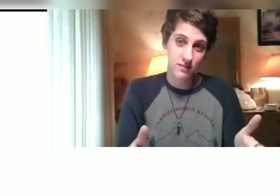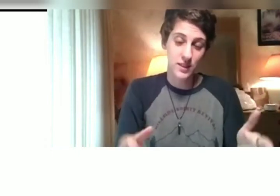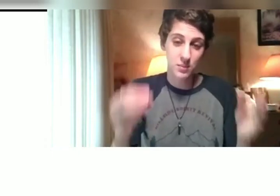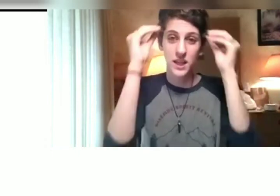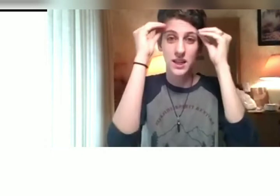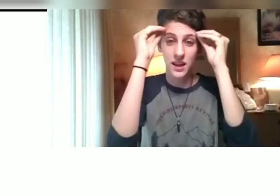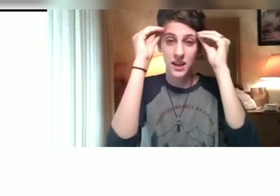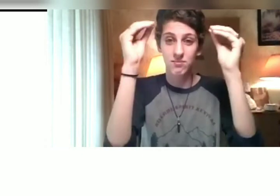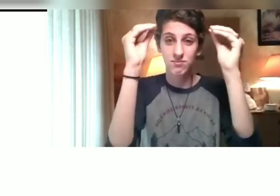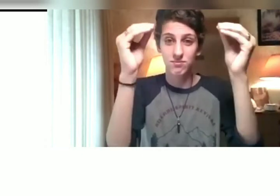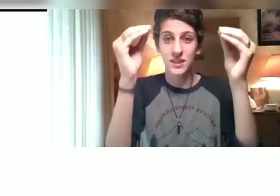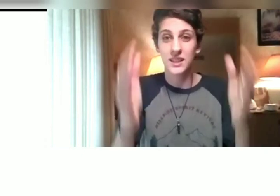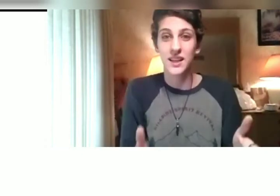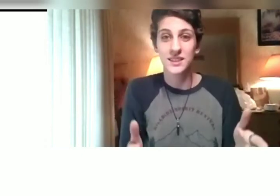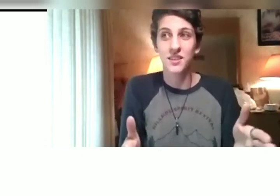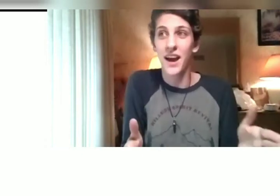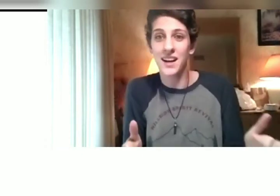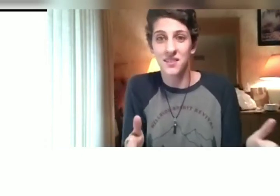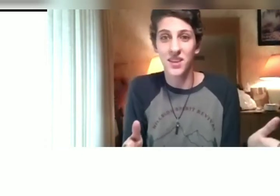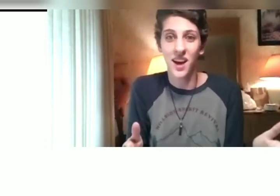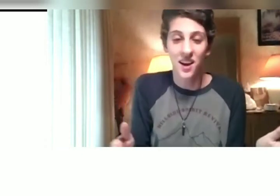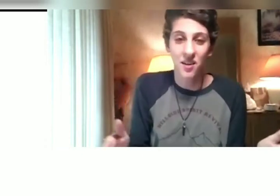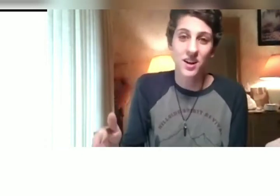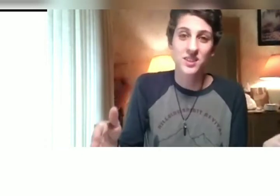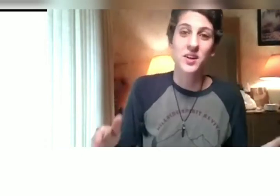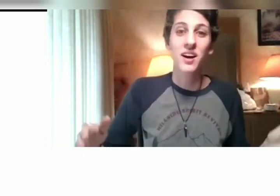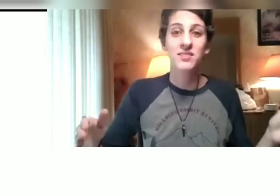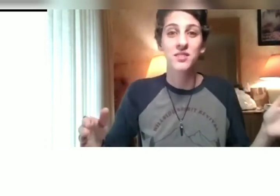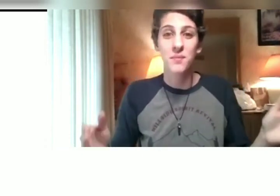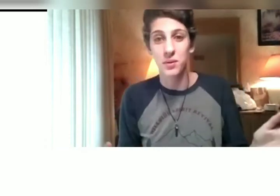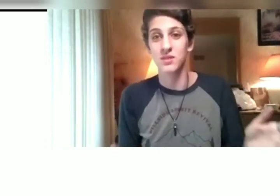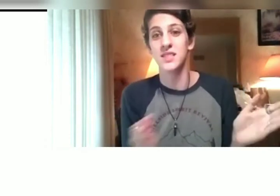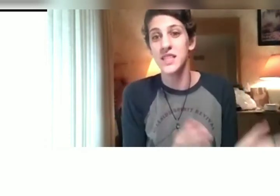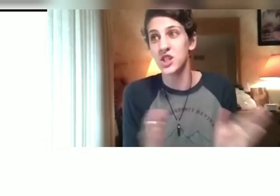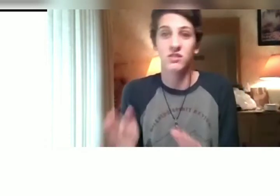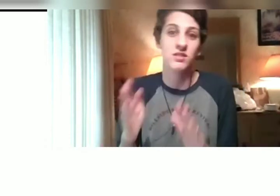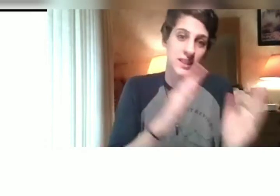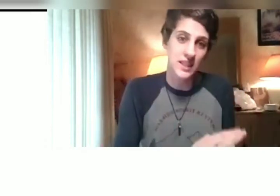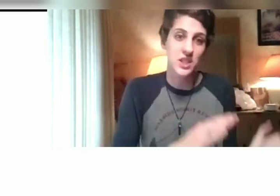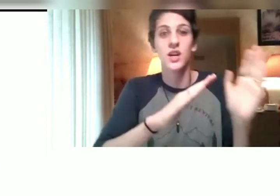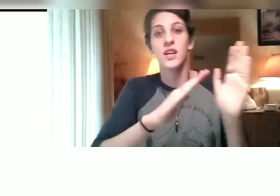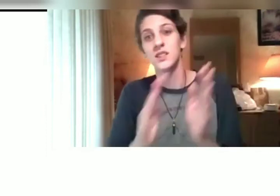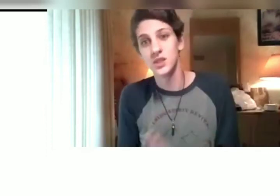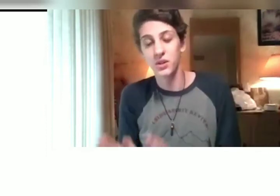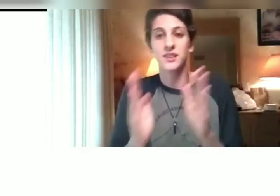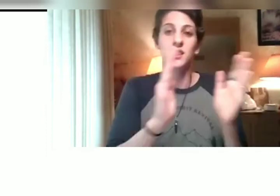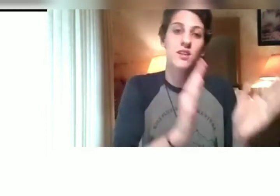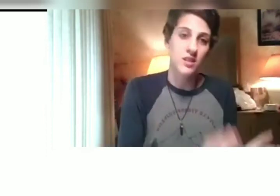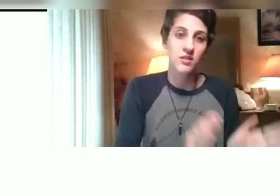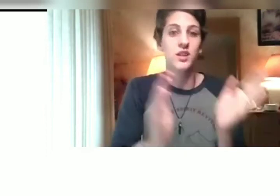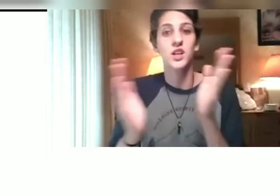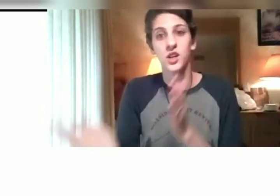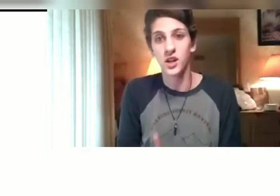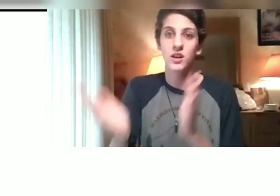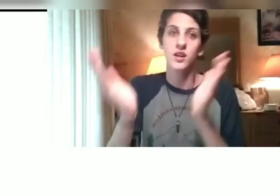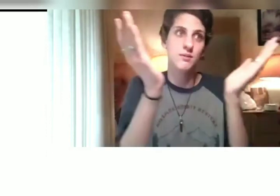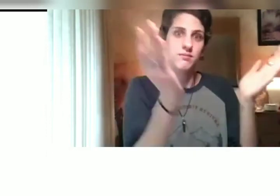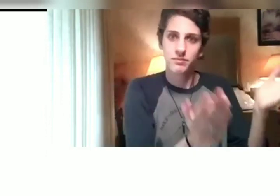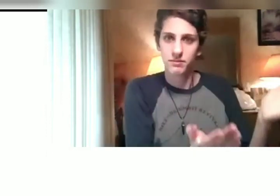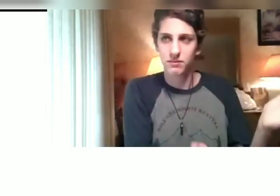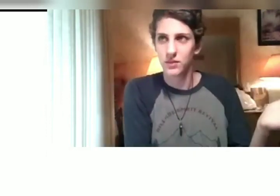Right? It's pretty, like, that's a nice little additive they got going on. So I don't have to remember teacher, teach, student, loan,